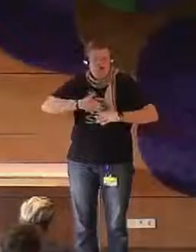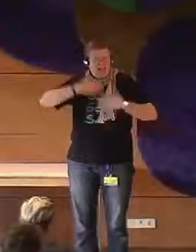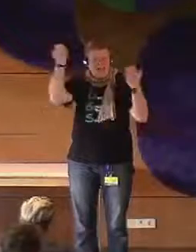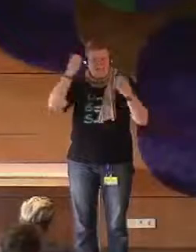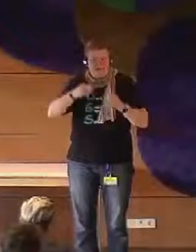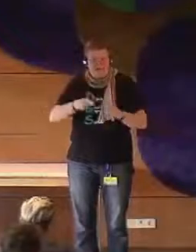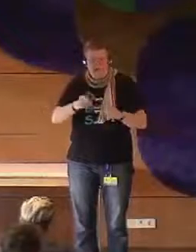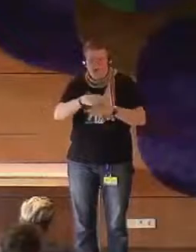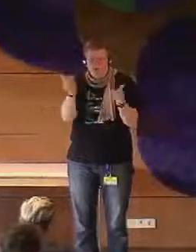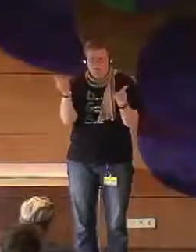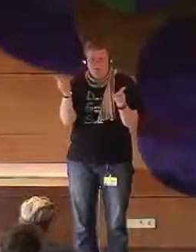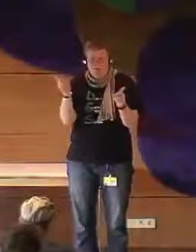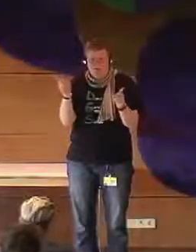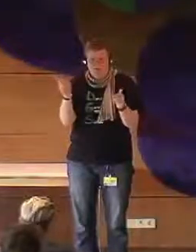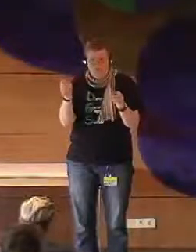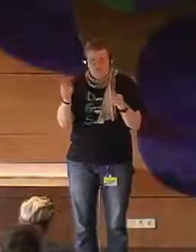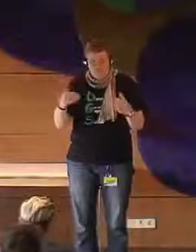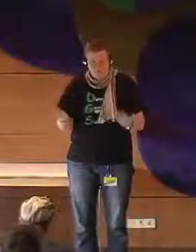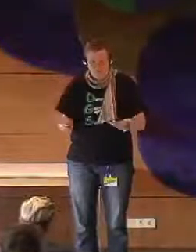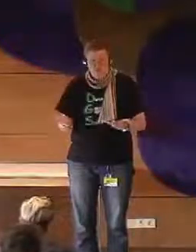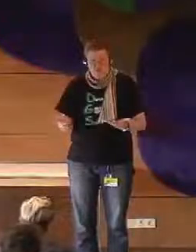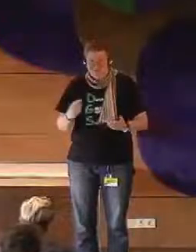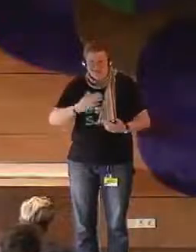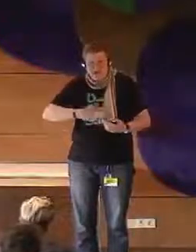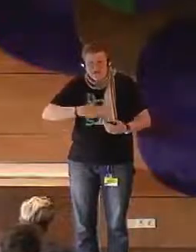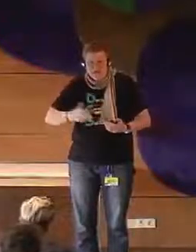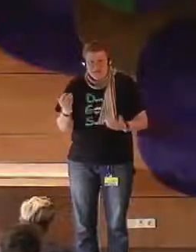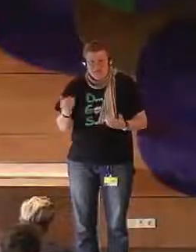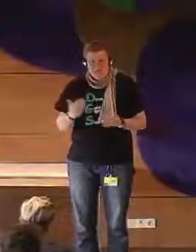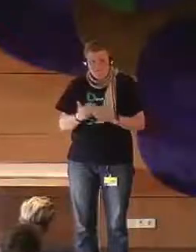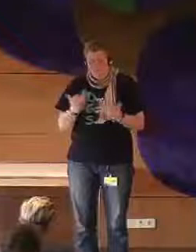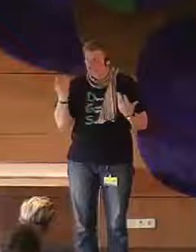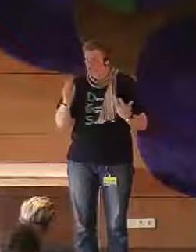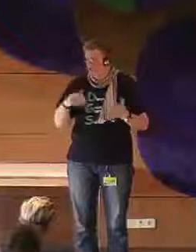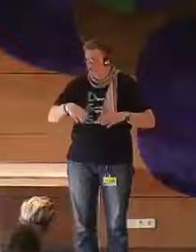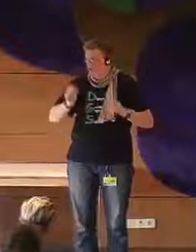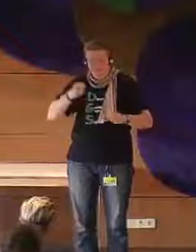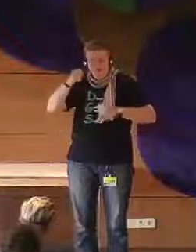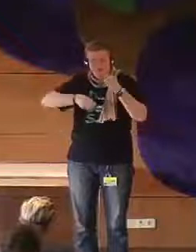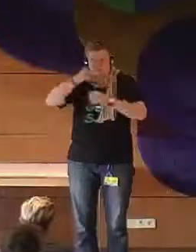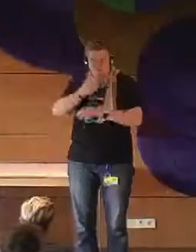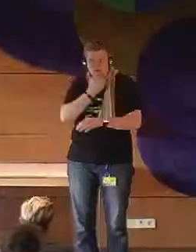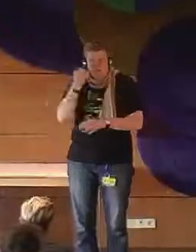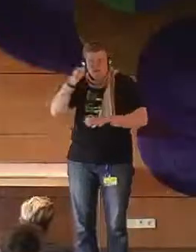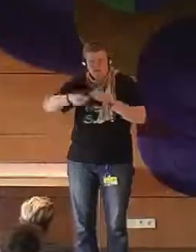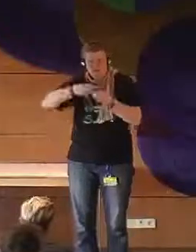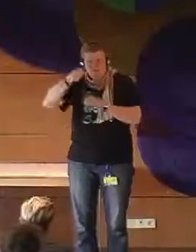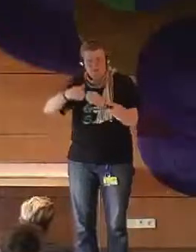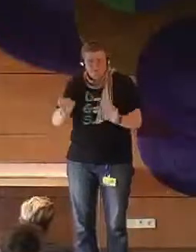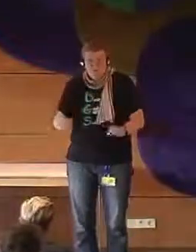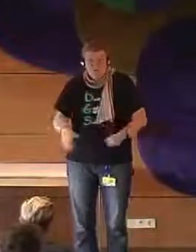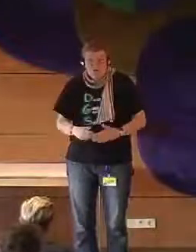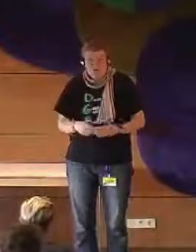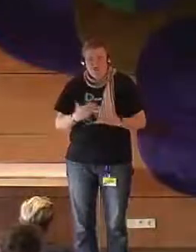are quite aggressive. And that happens in normal people if they're given the wrong dose, okay? So this is the standard treatment that